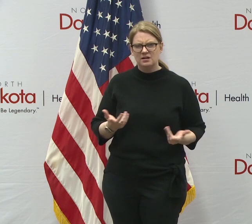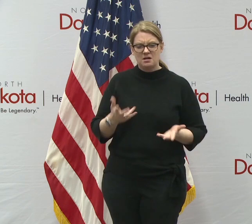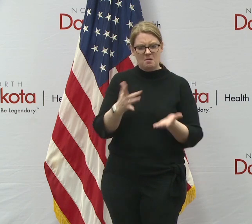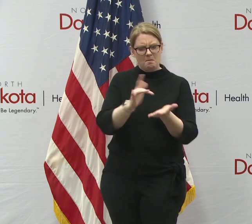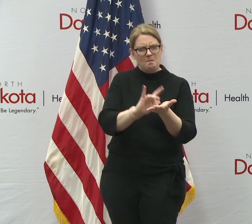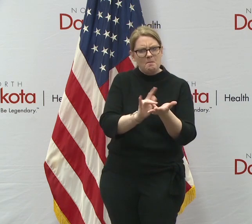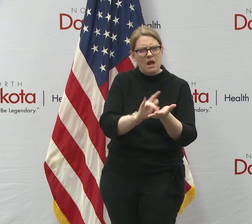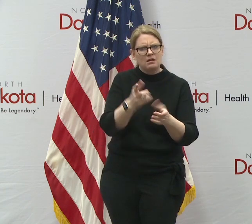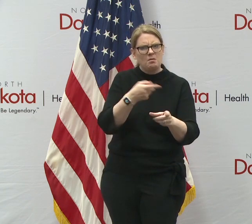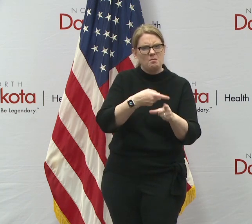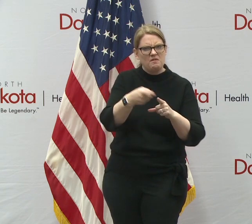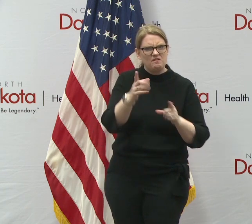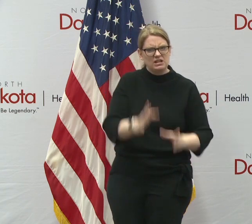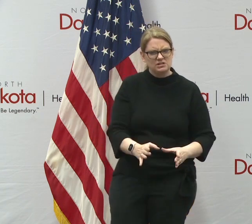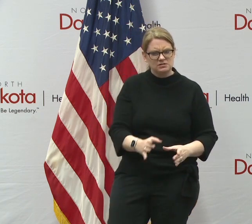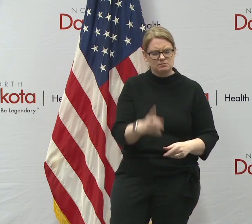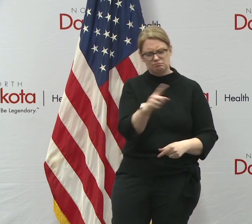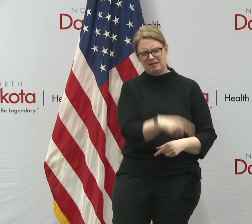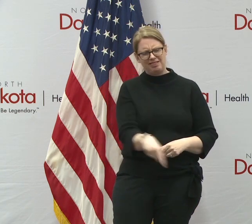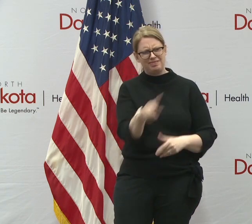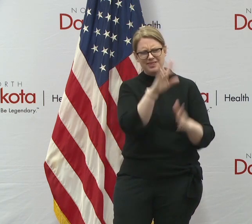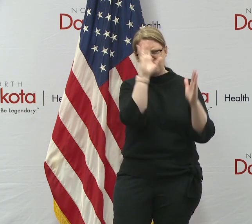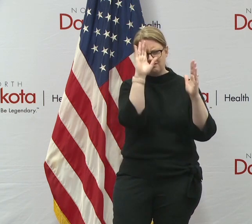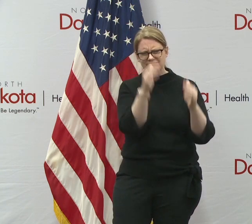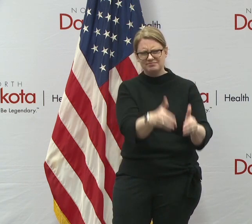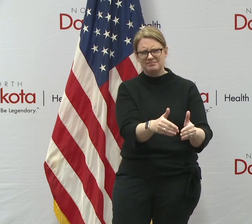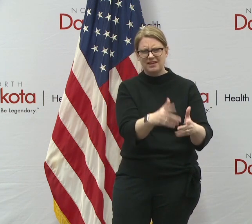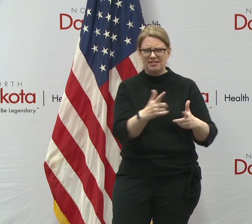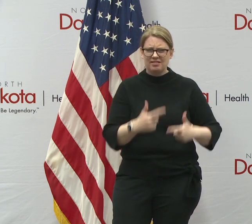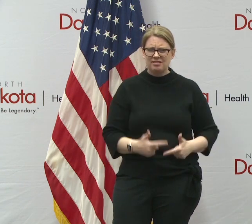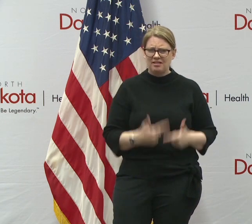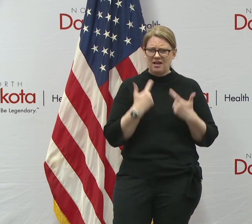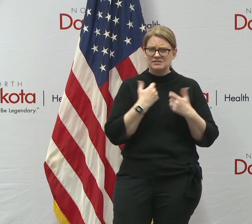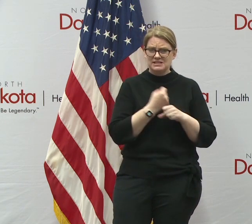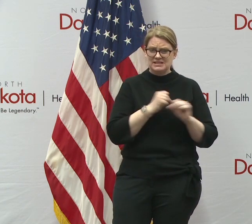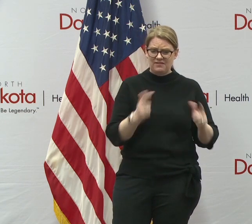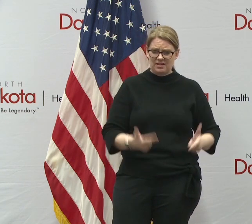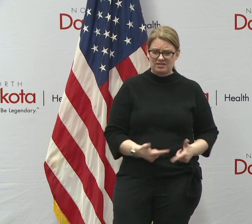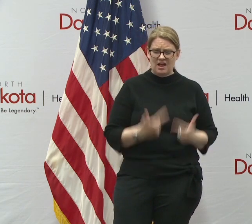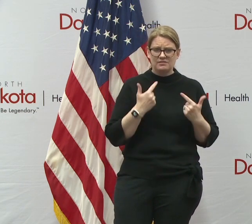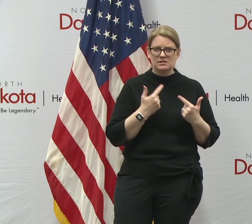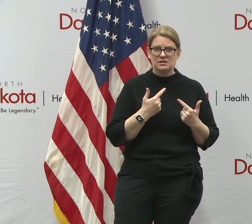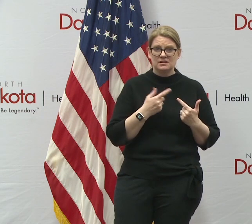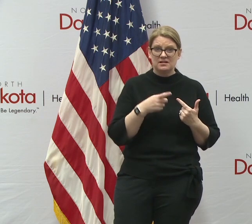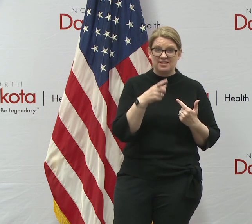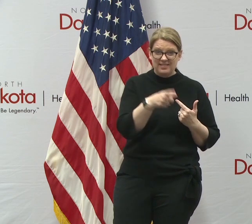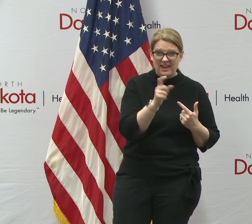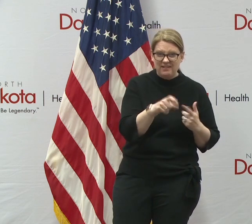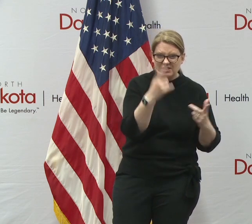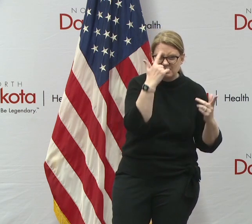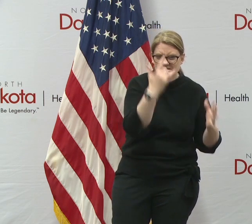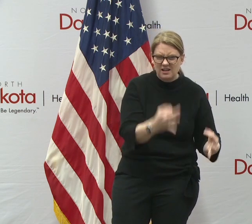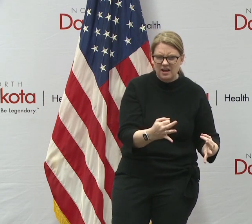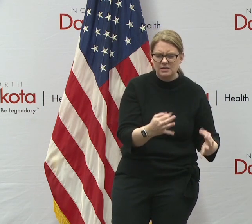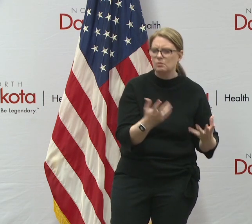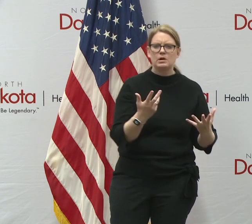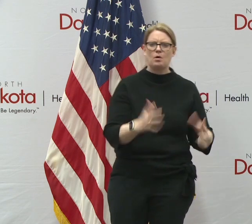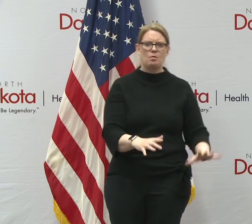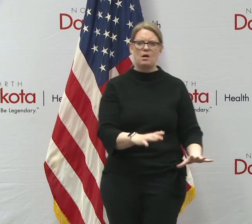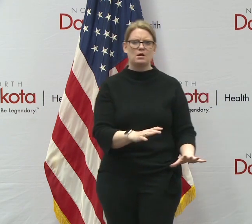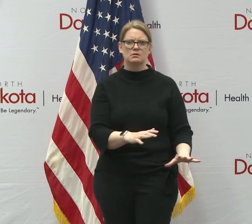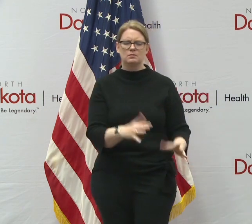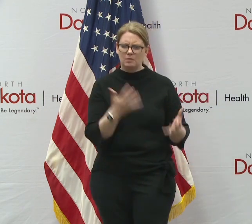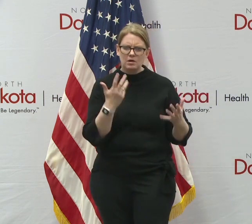professionals who have dedicated their lives to saving lives in a position where they would have to make that decision. We want to be a spot where they're not going to have to